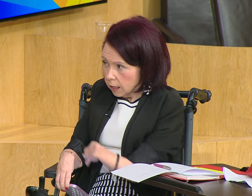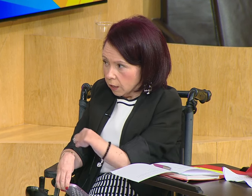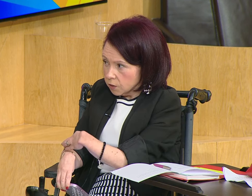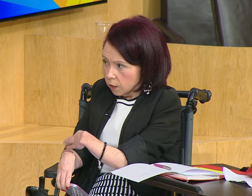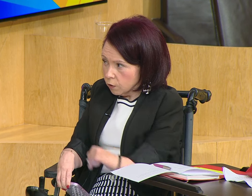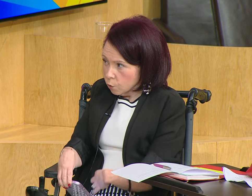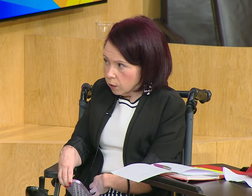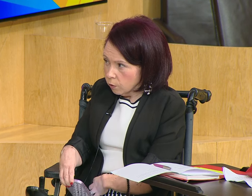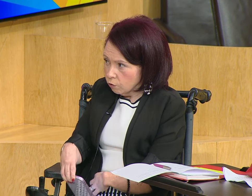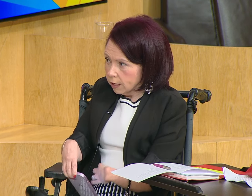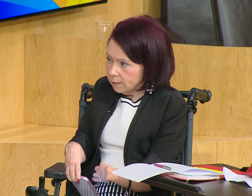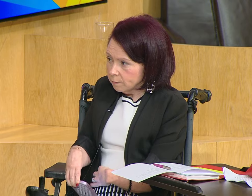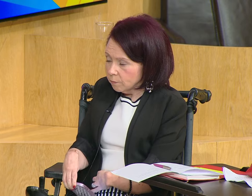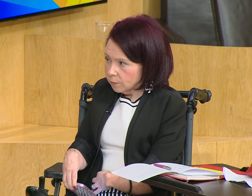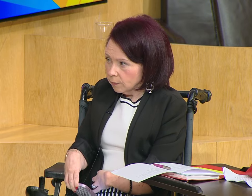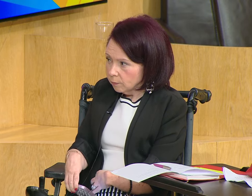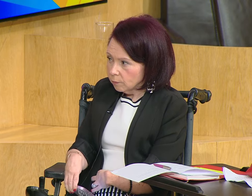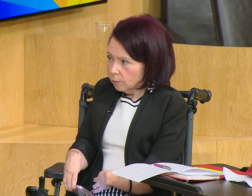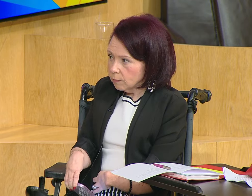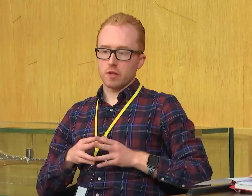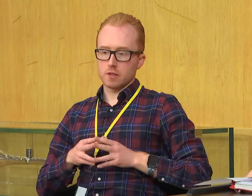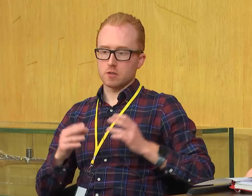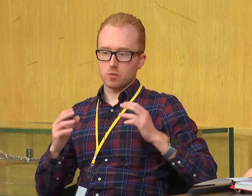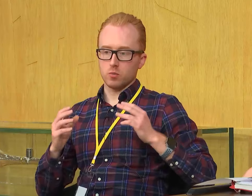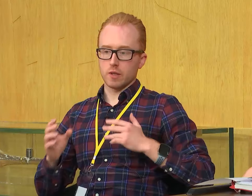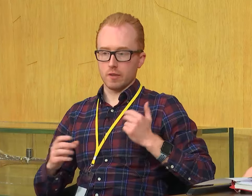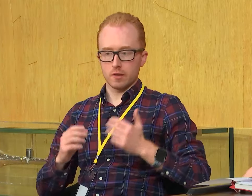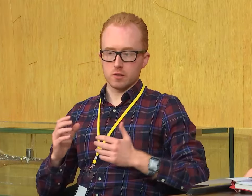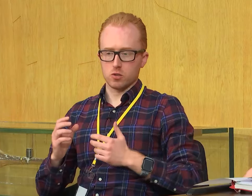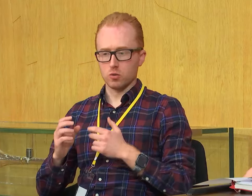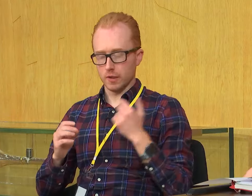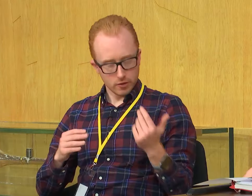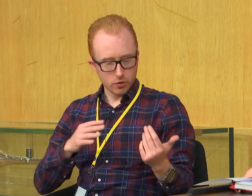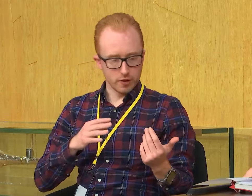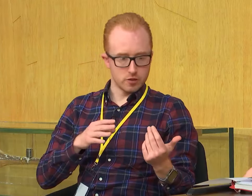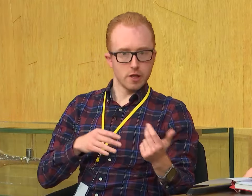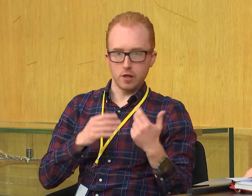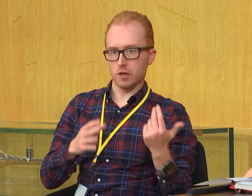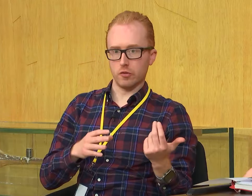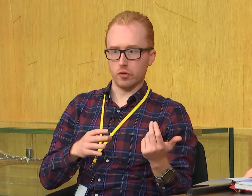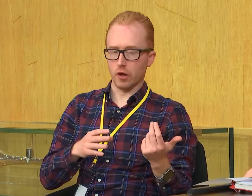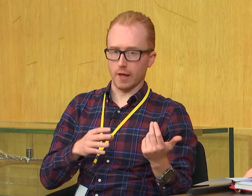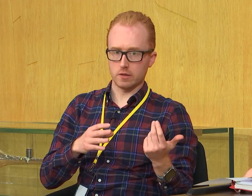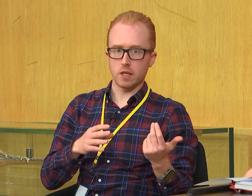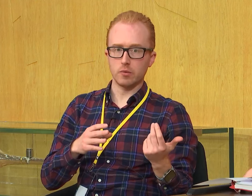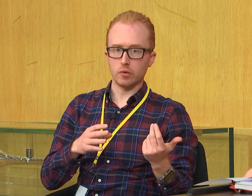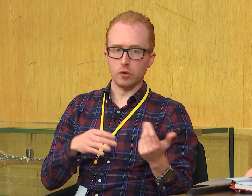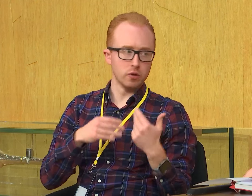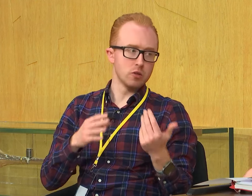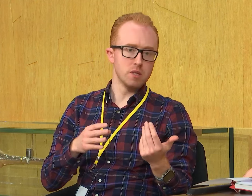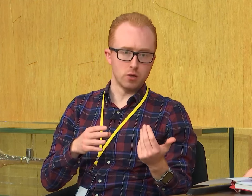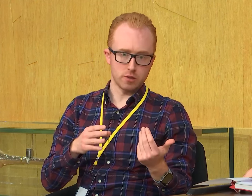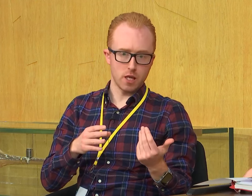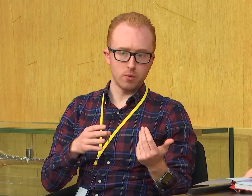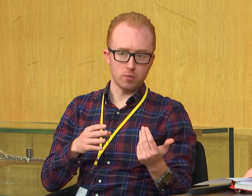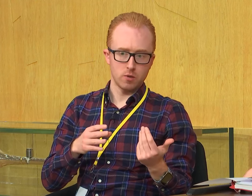services? And I'll start if it's okay with you, Ryan. I think the thing is with that thing, it's all like the whole thing you say, how if you're not at the table, you're